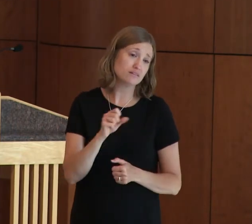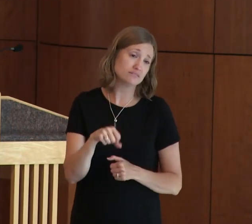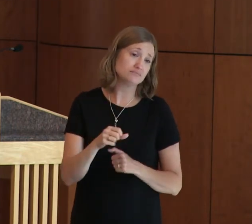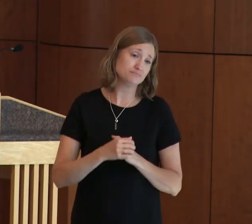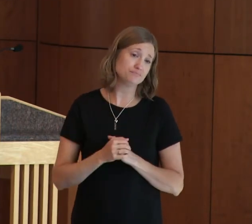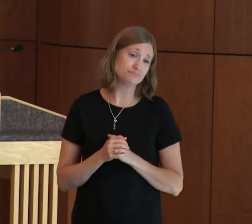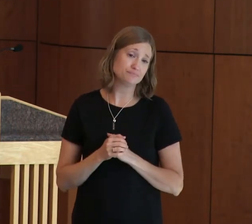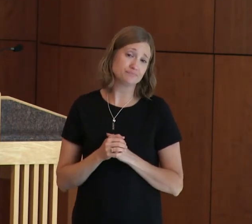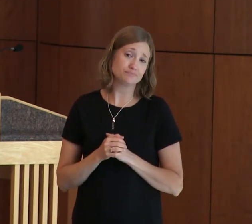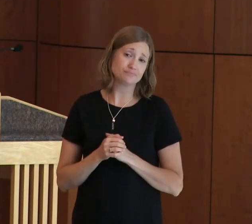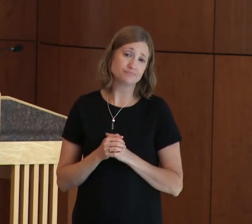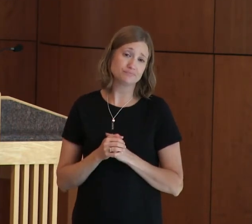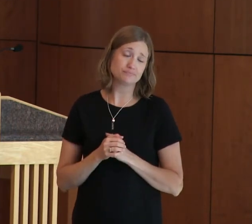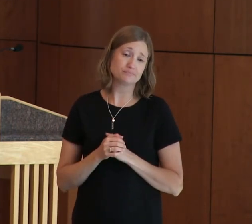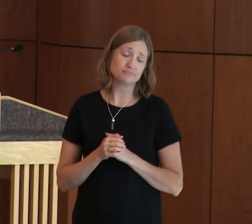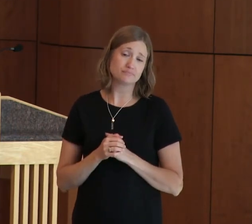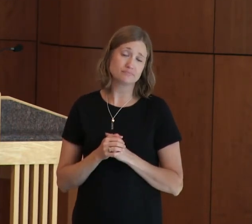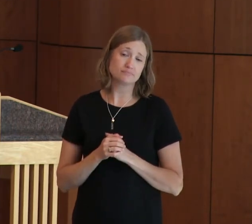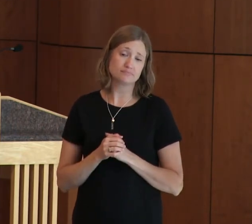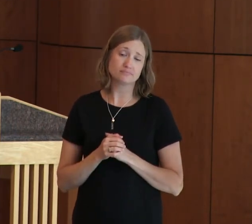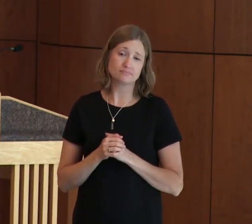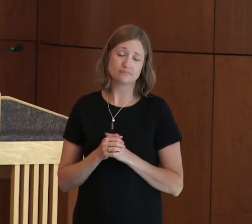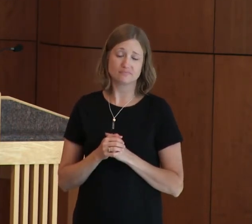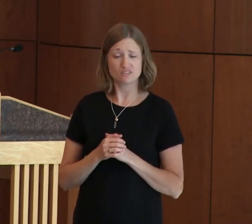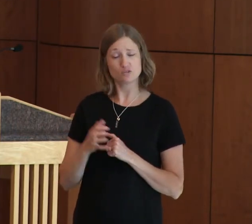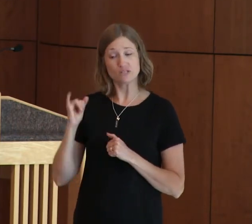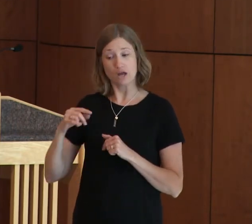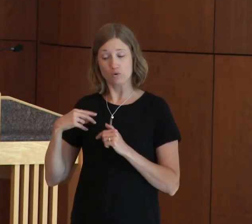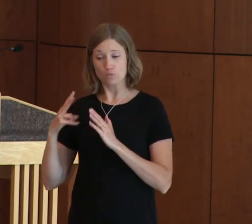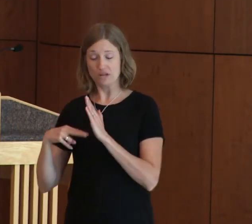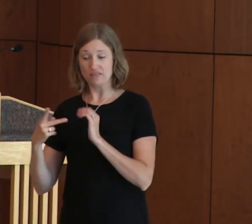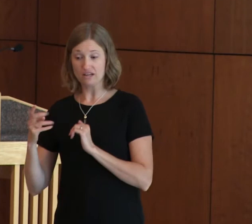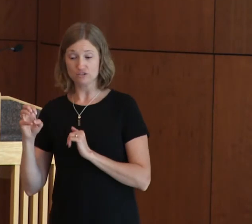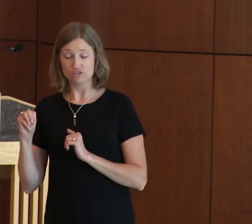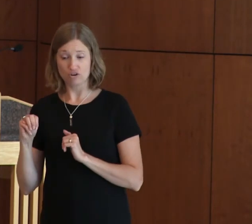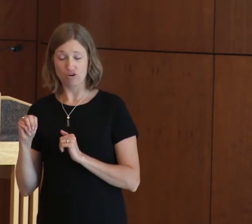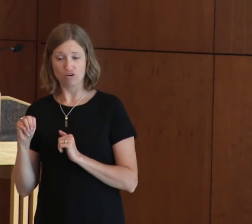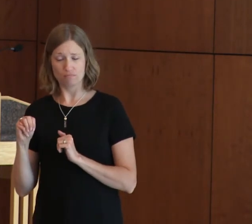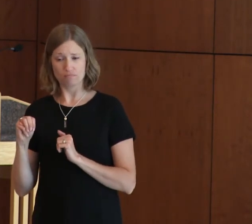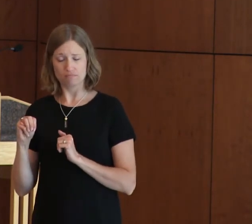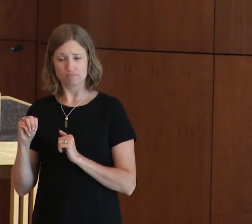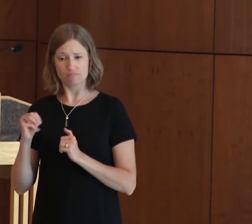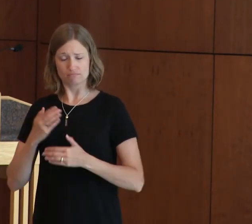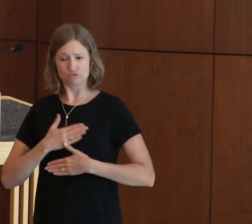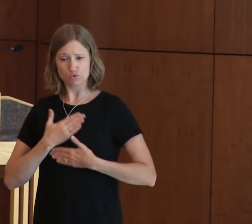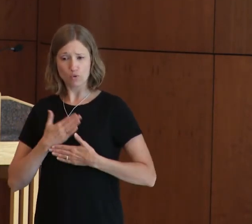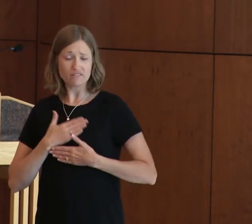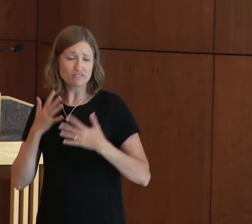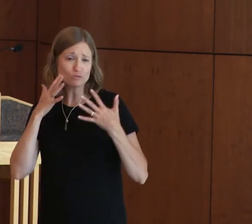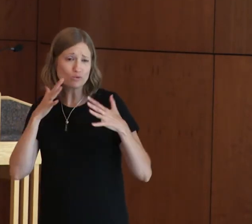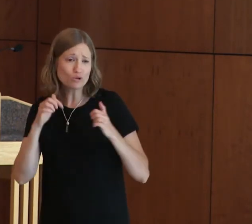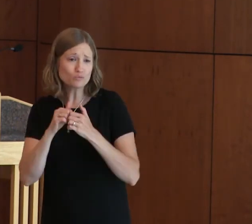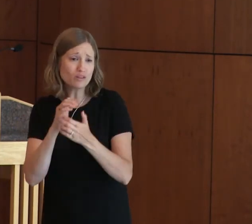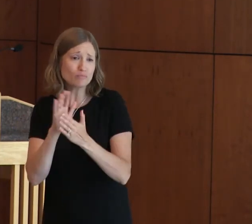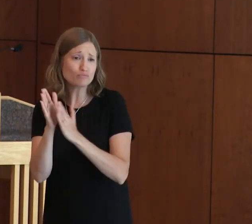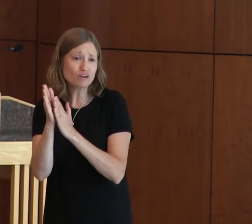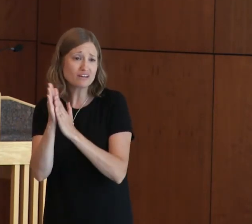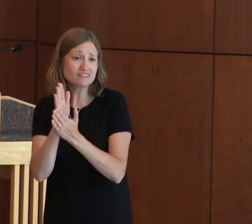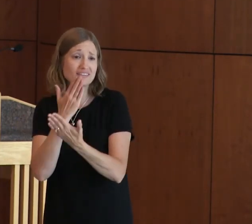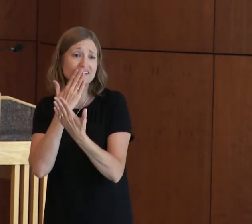And getting to join with that psalmist and lifting up a joyful noise and praise and thanksgiving because of the